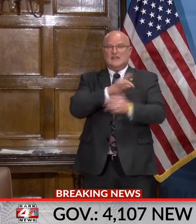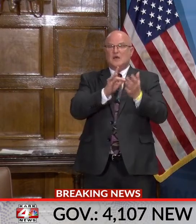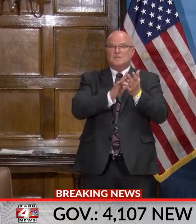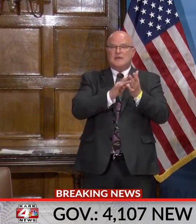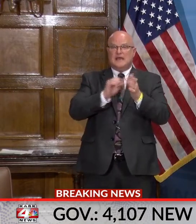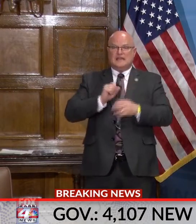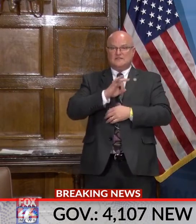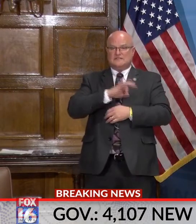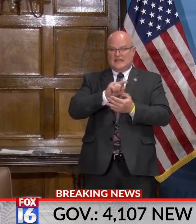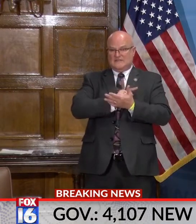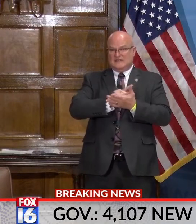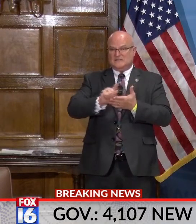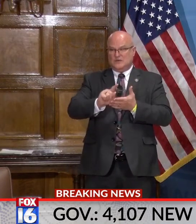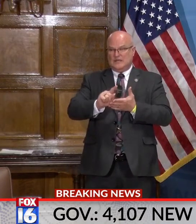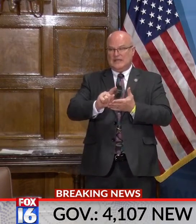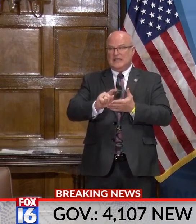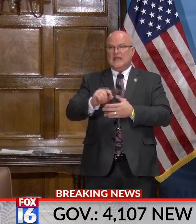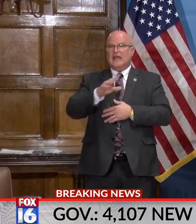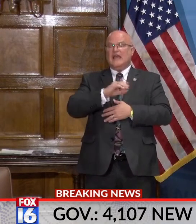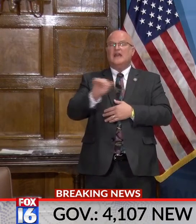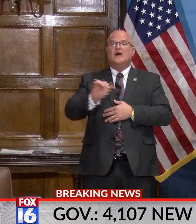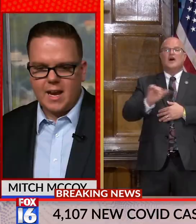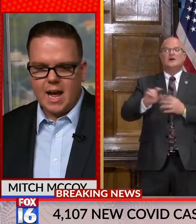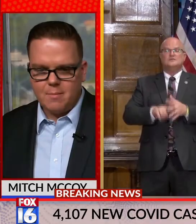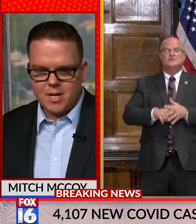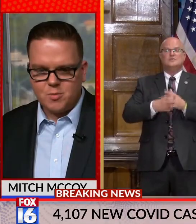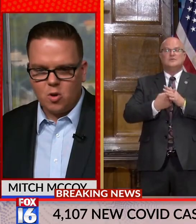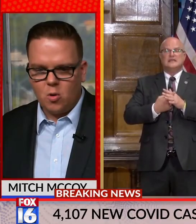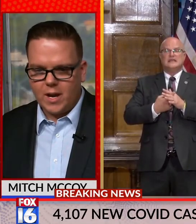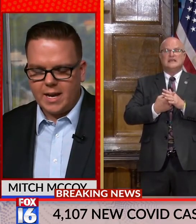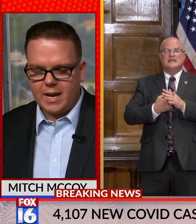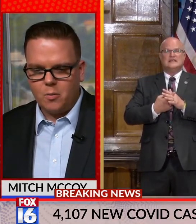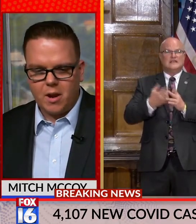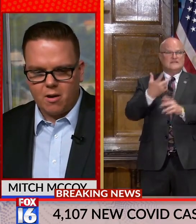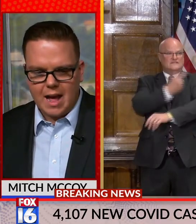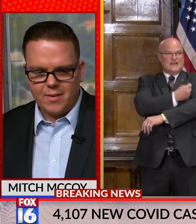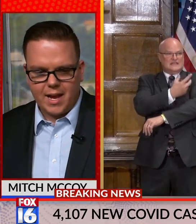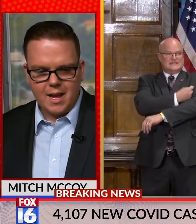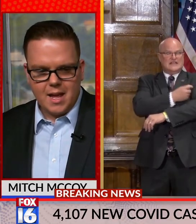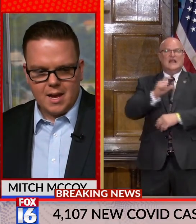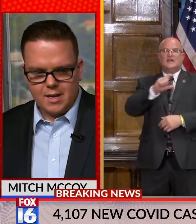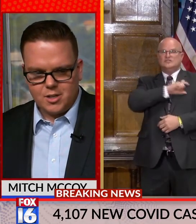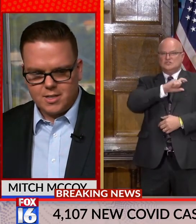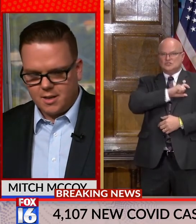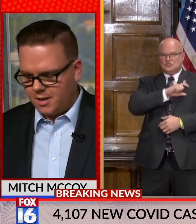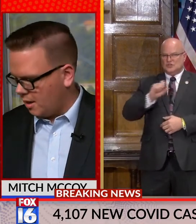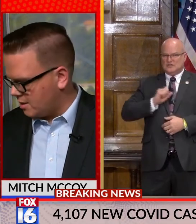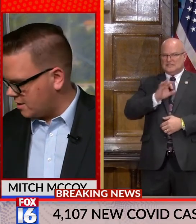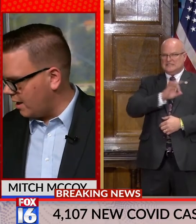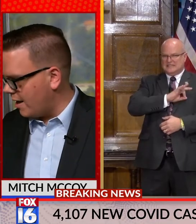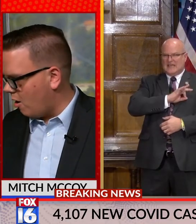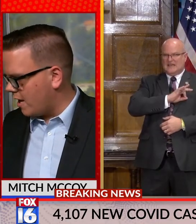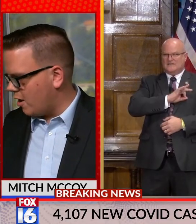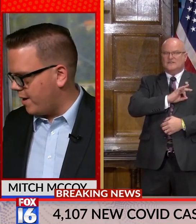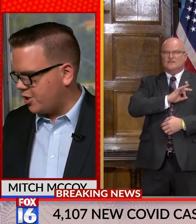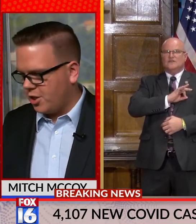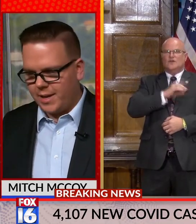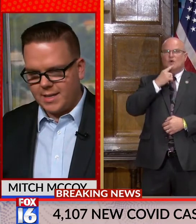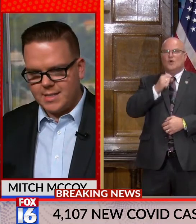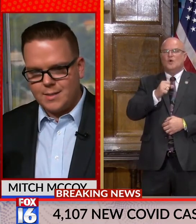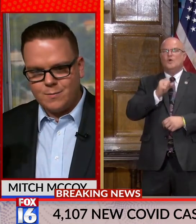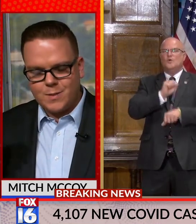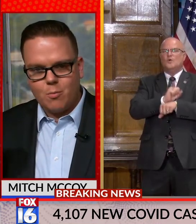Hutchinson. He's holding his weekly COVID-19 briefing. I'm Mitch McCoy. We are having just a slight audio